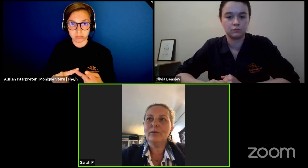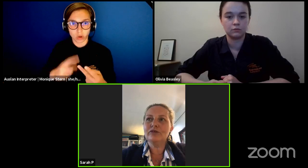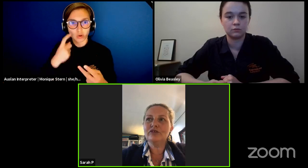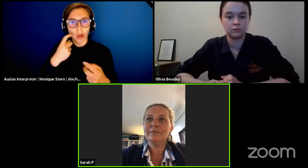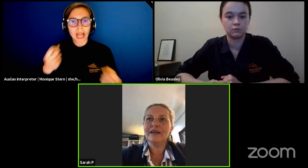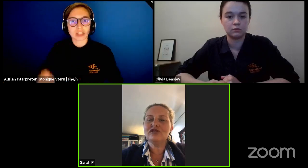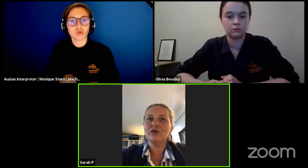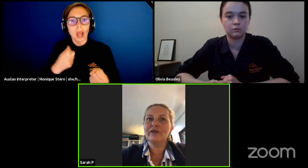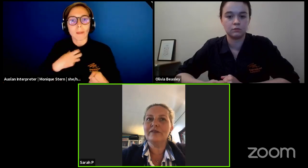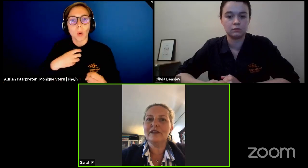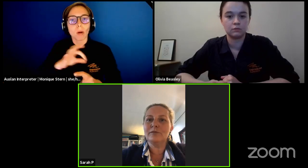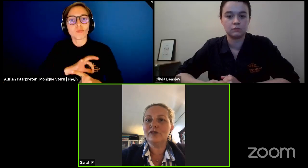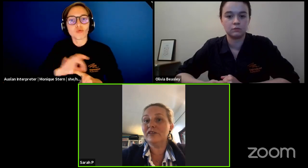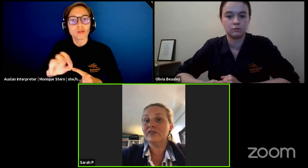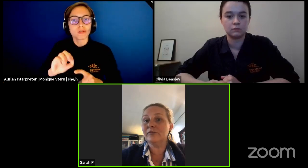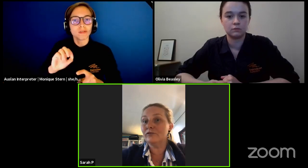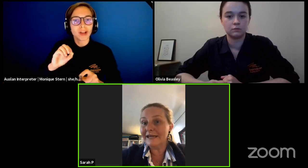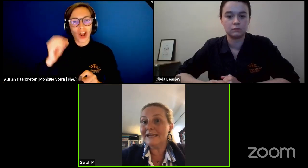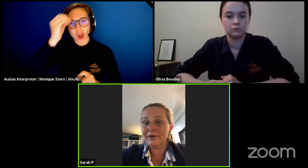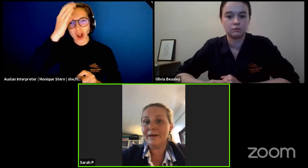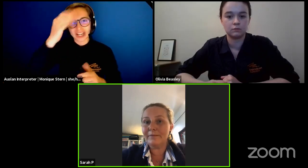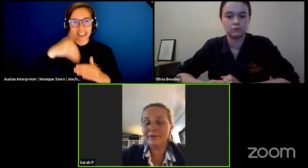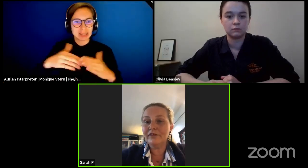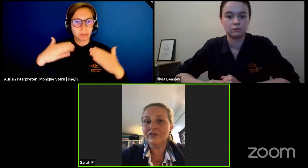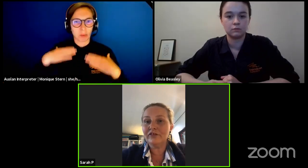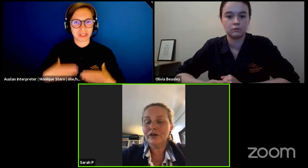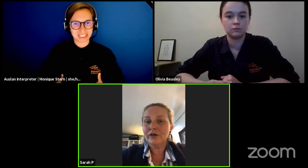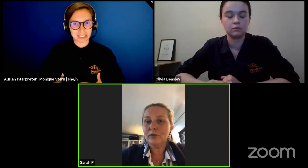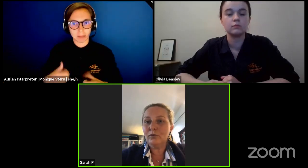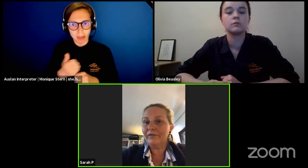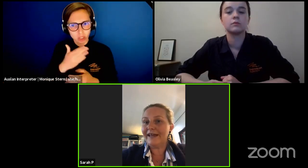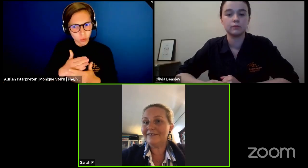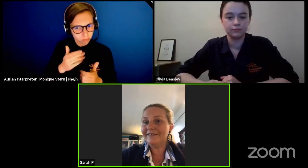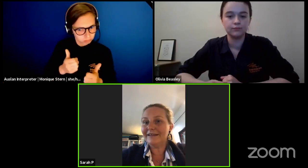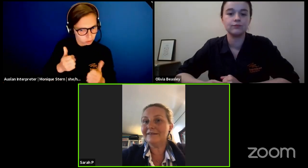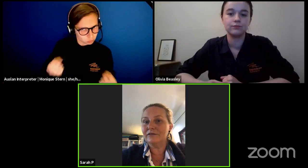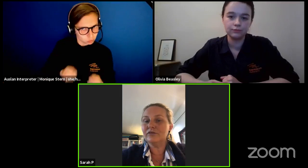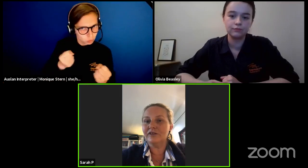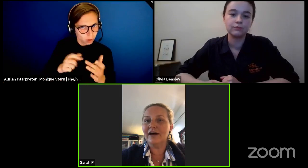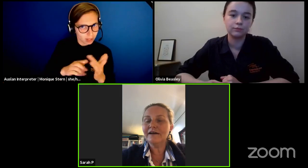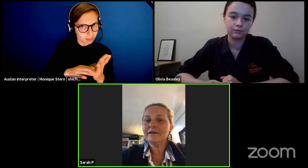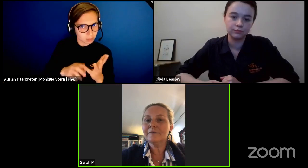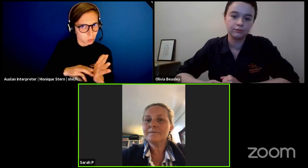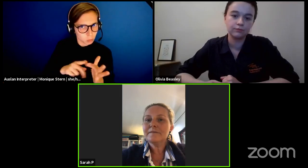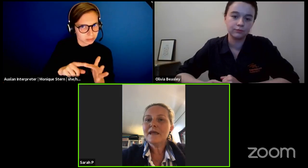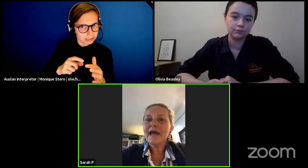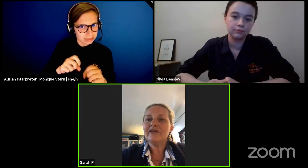So we want to make sure that the immune system really remembers what that disease looks